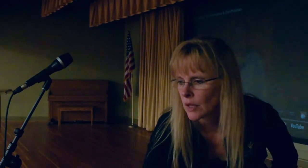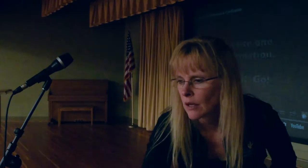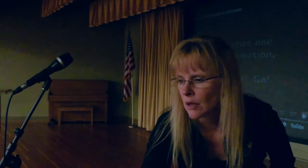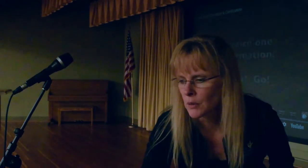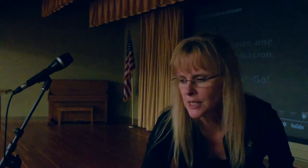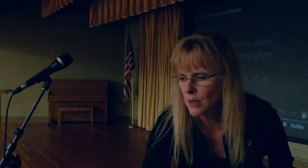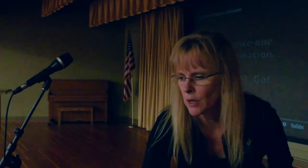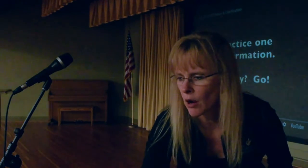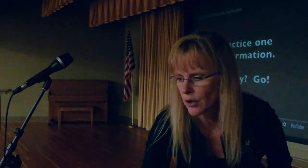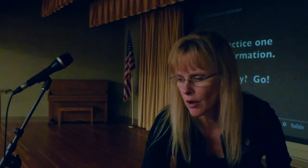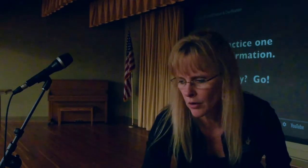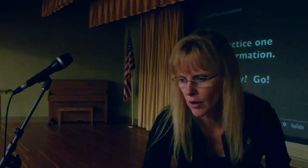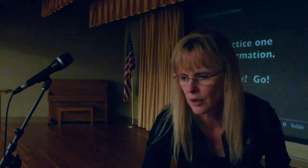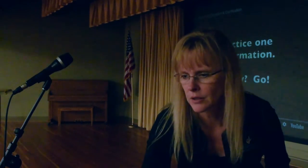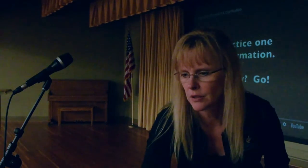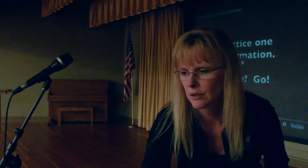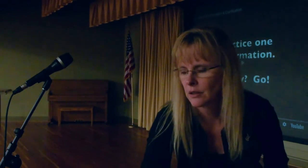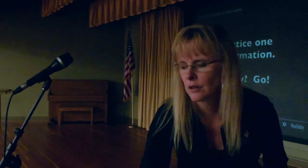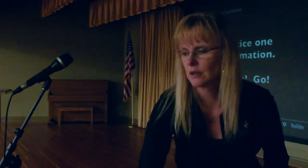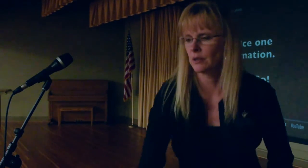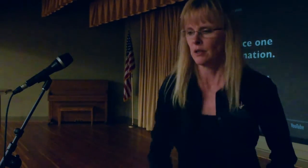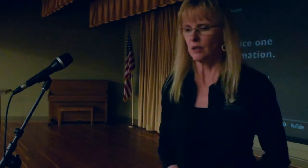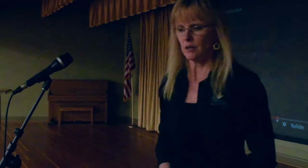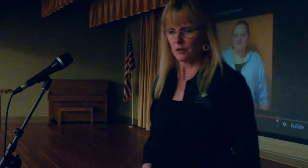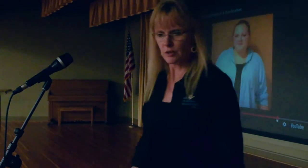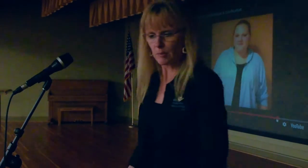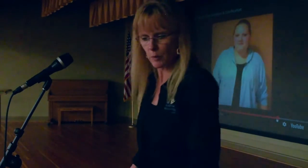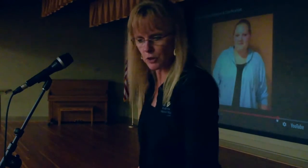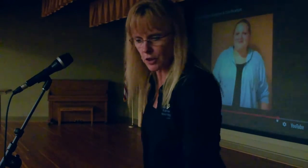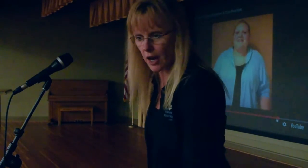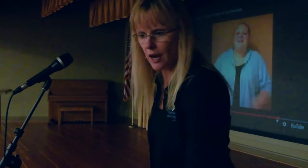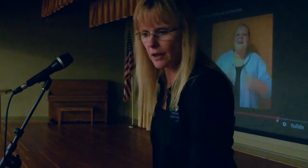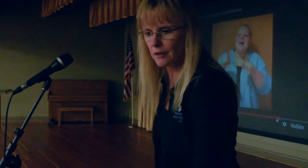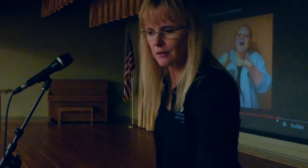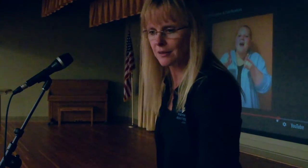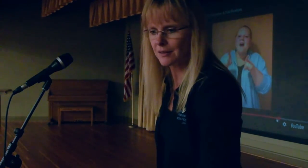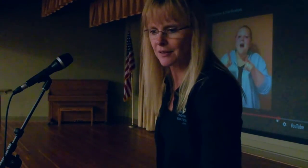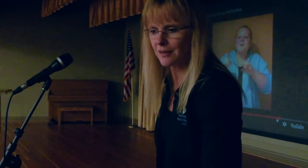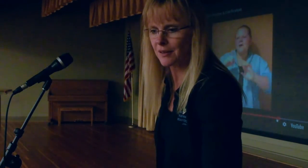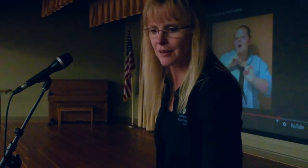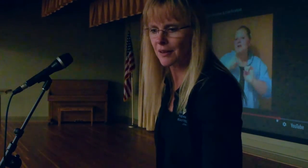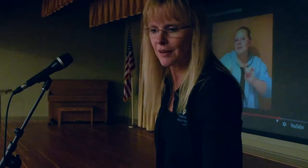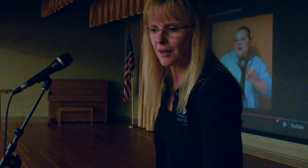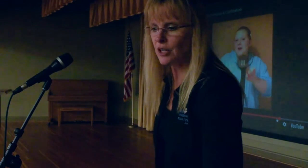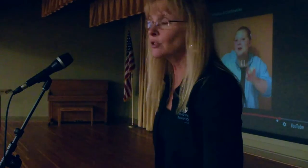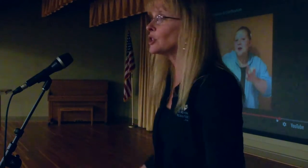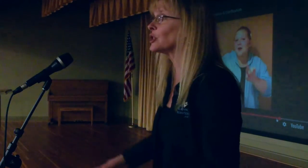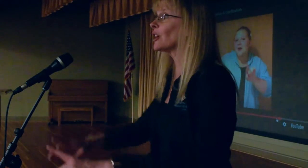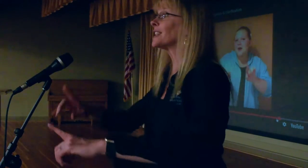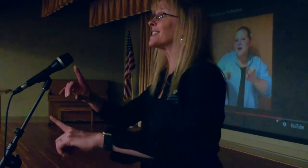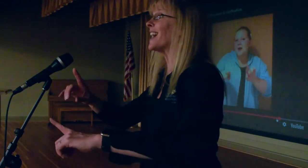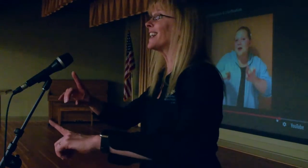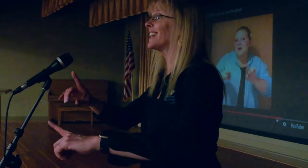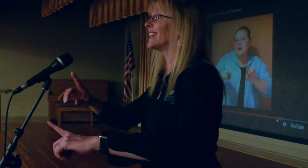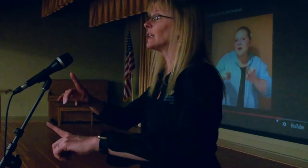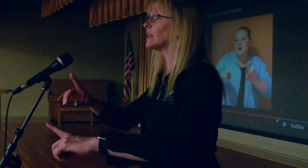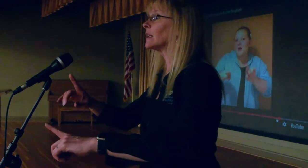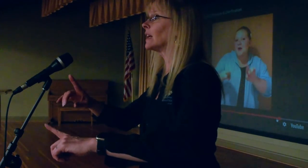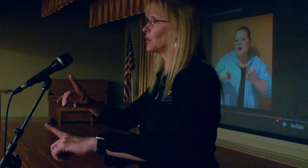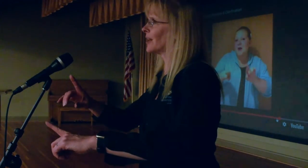I want to see what all y'all caught. So tell me what you got. So she started signing, and you'll